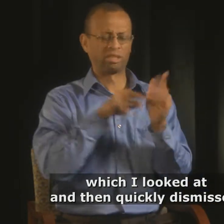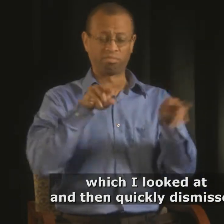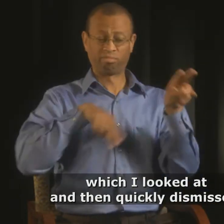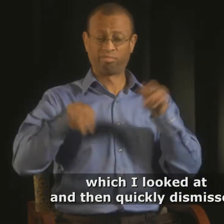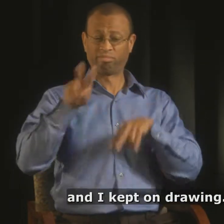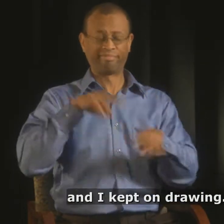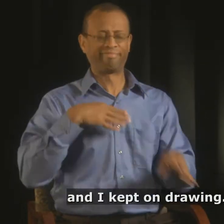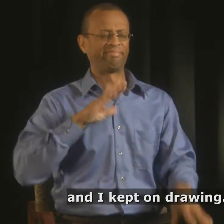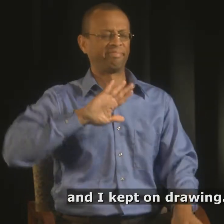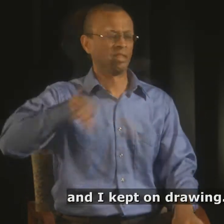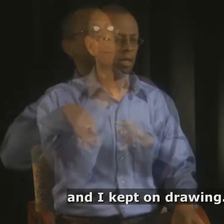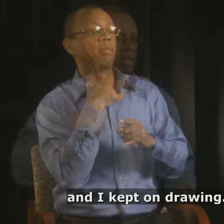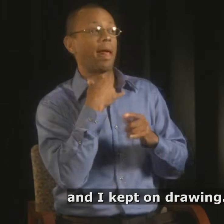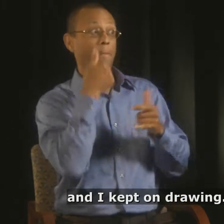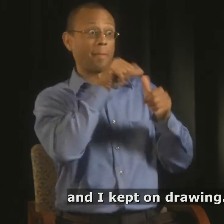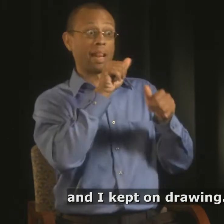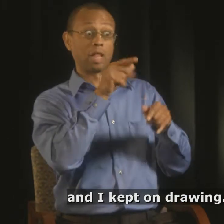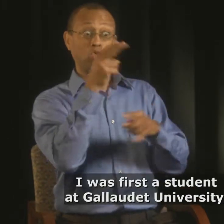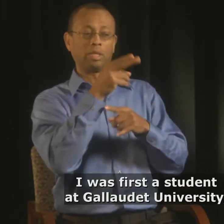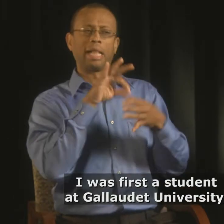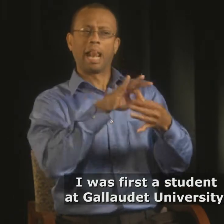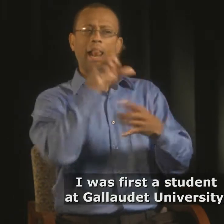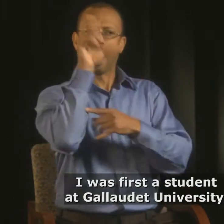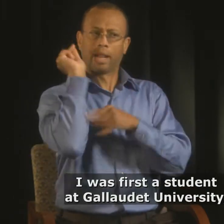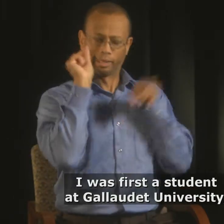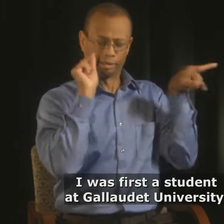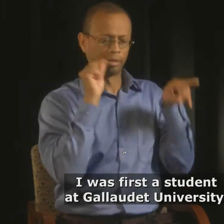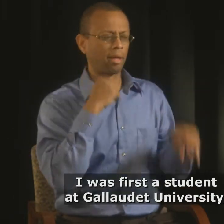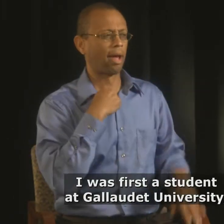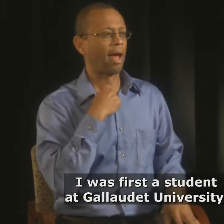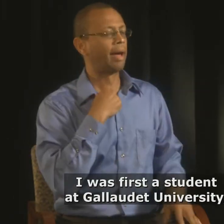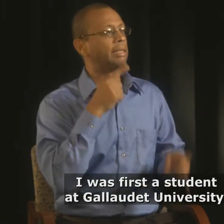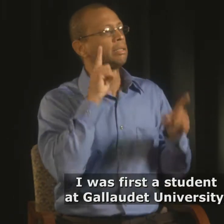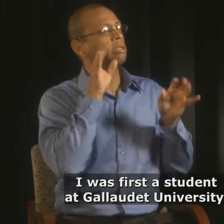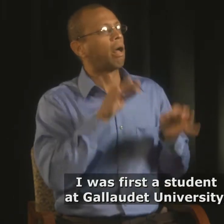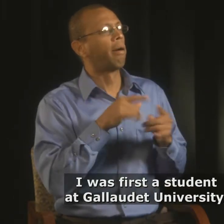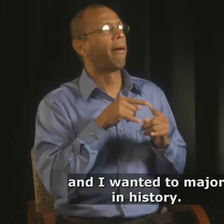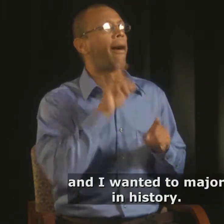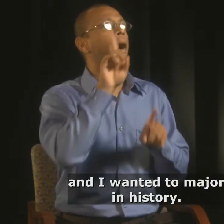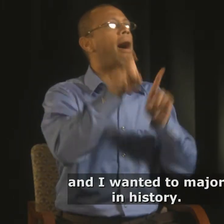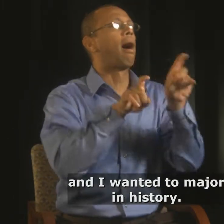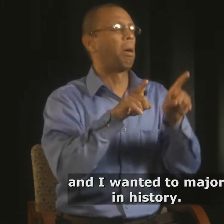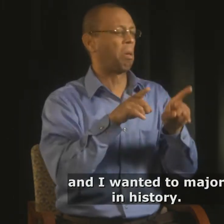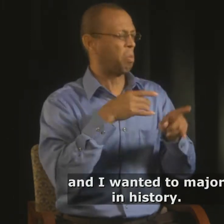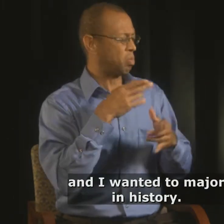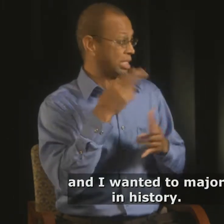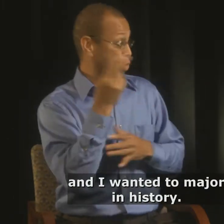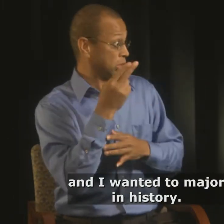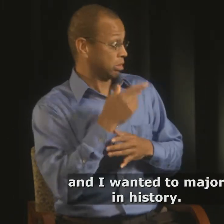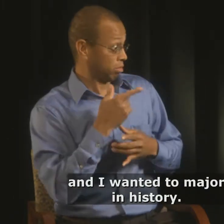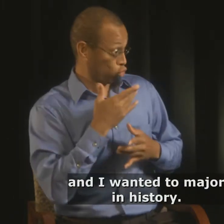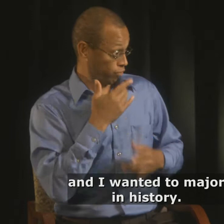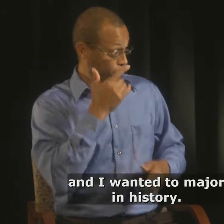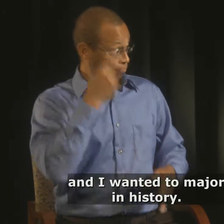And I kept on drawing. I was first a student at Gallaudet University, and I wanted to major in history.